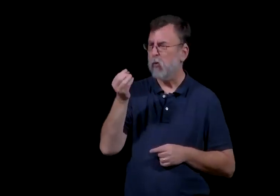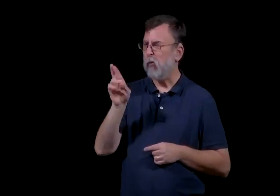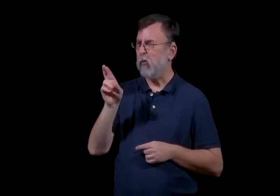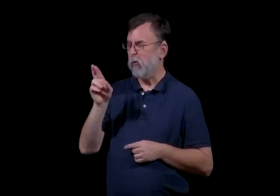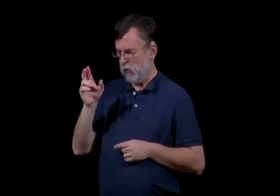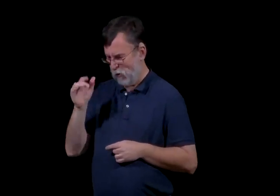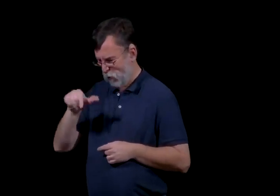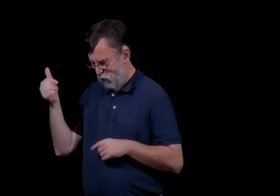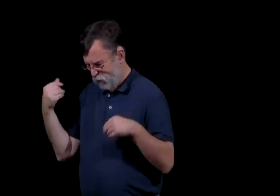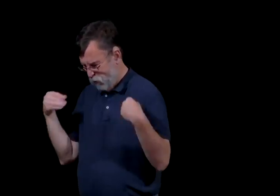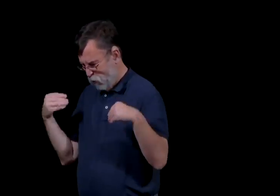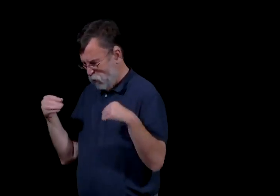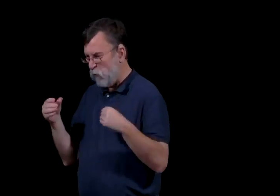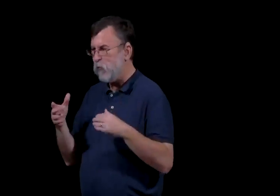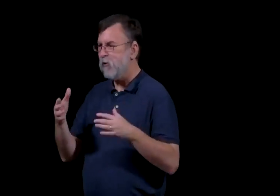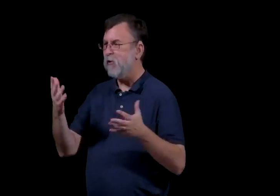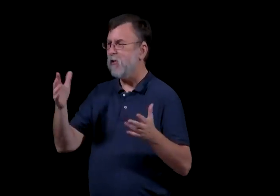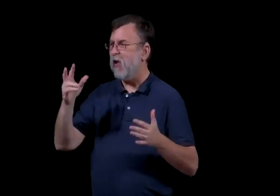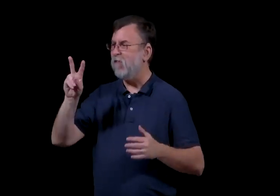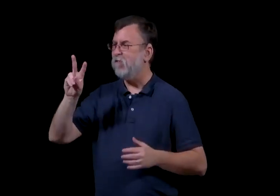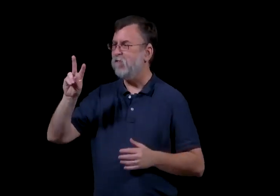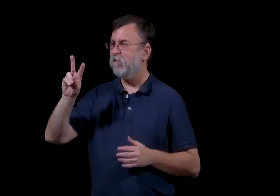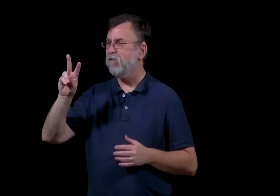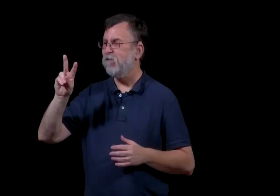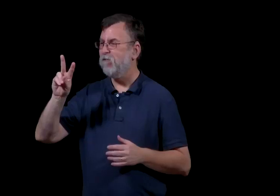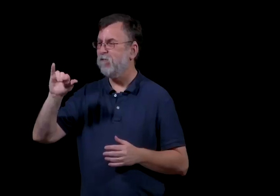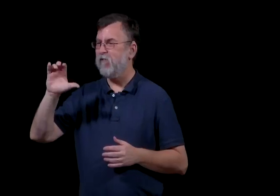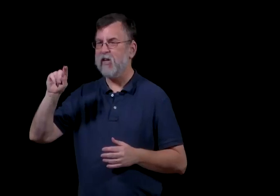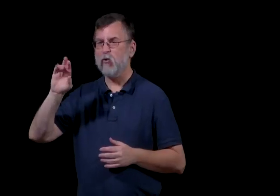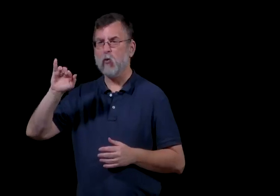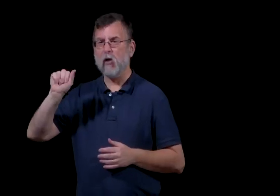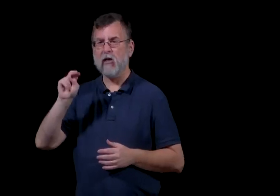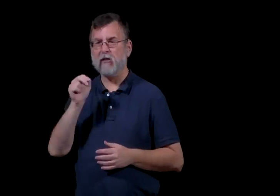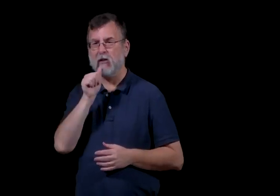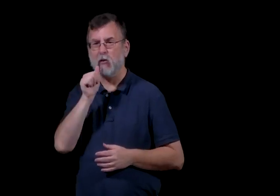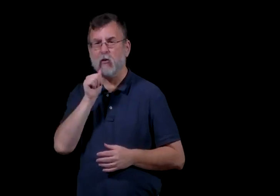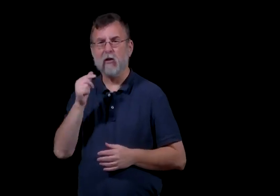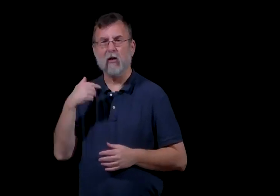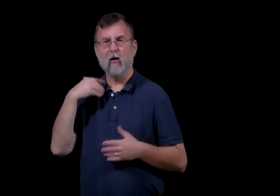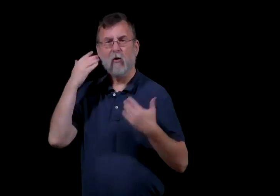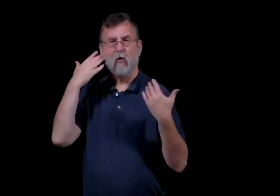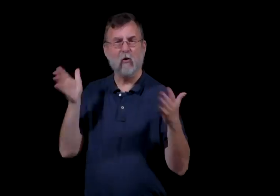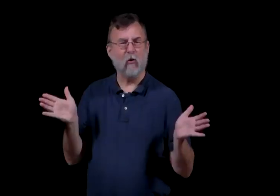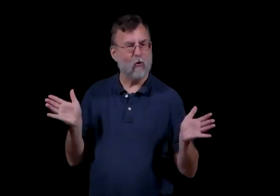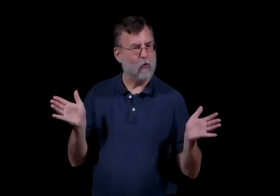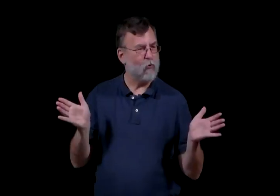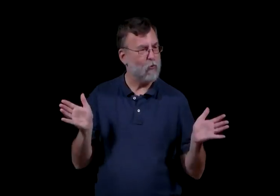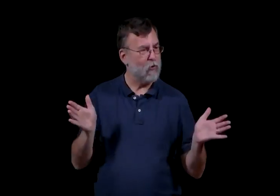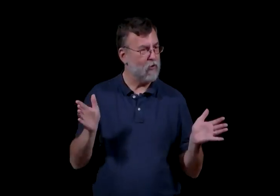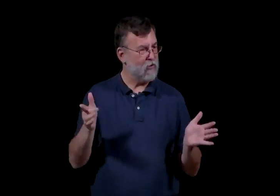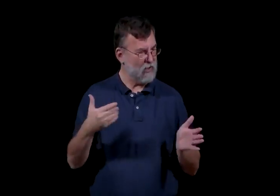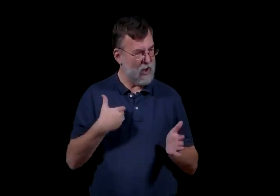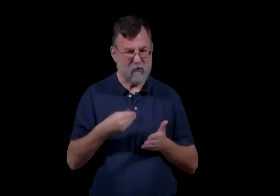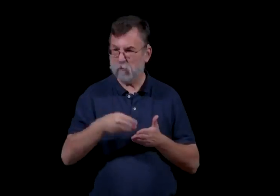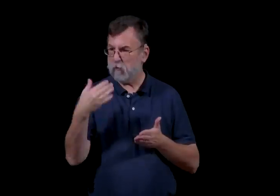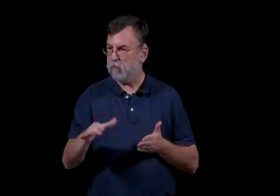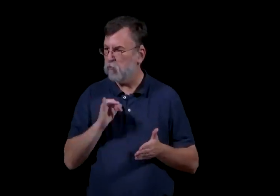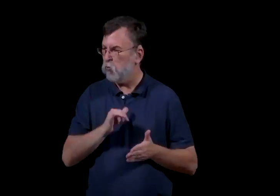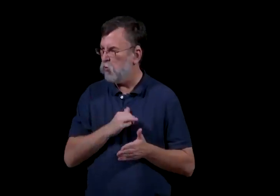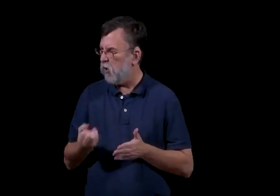I think Macy's, we go to Macy's store now and get some real fancy, like Victoria's Secret or something, but at that time they didn't have